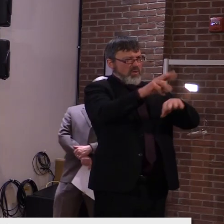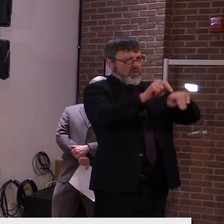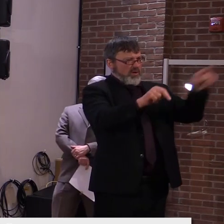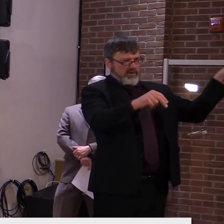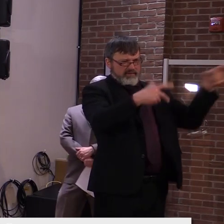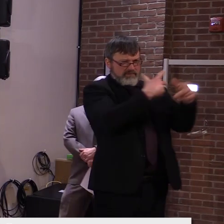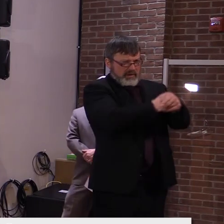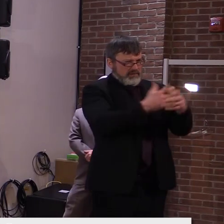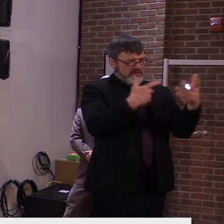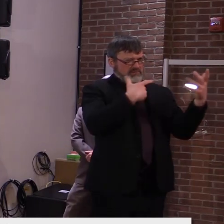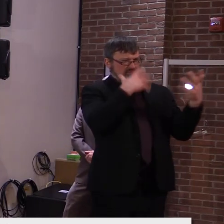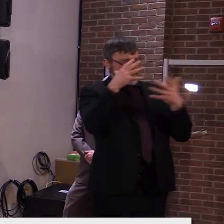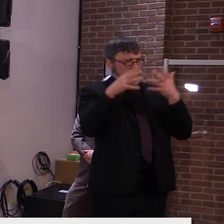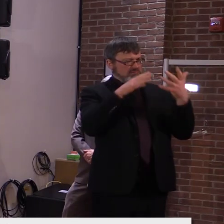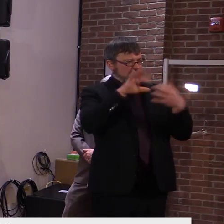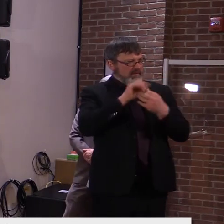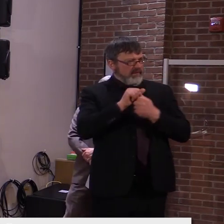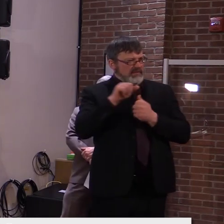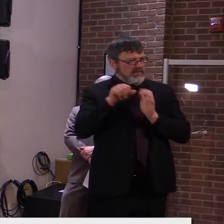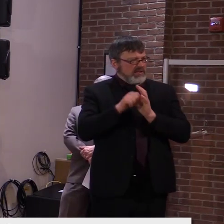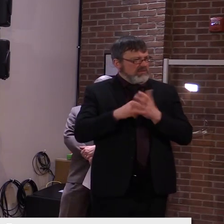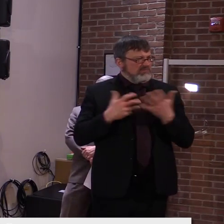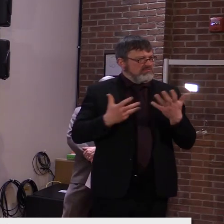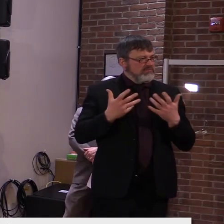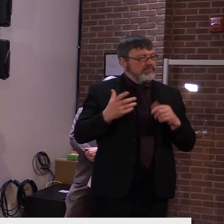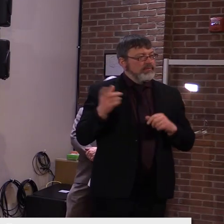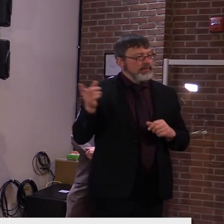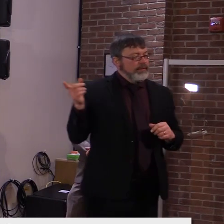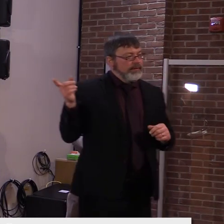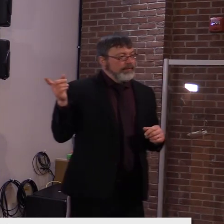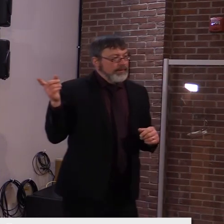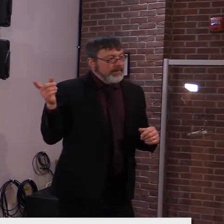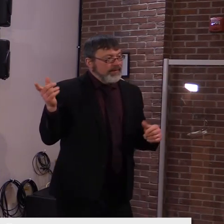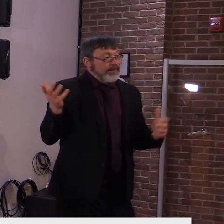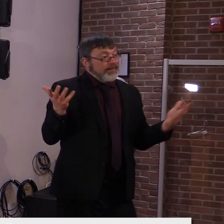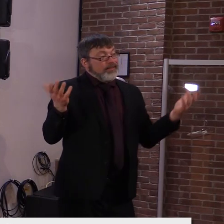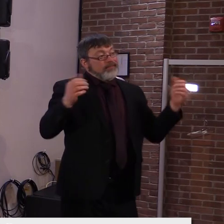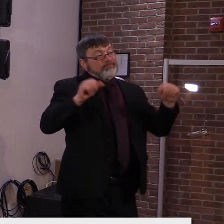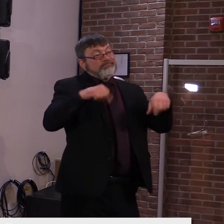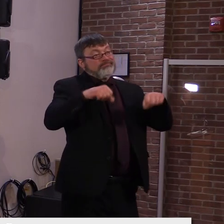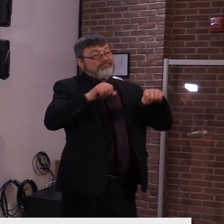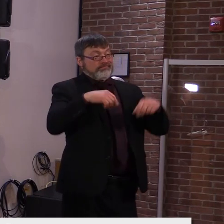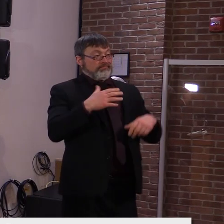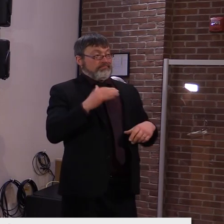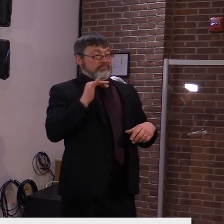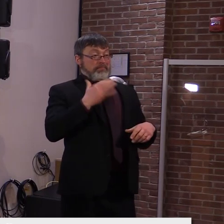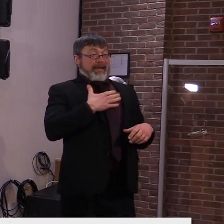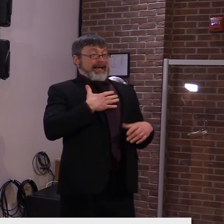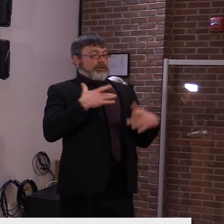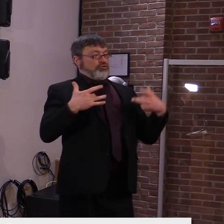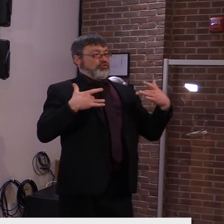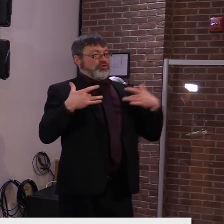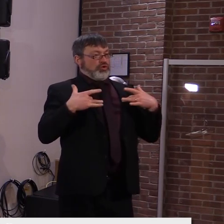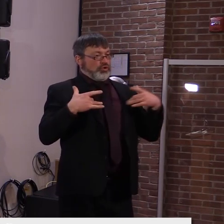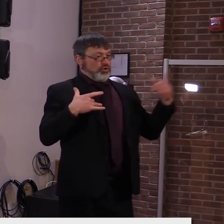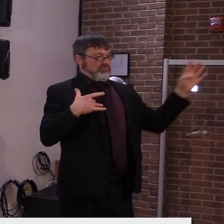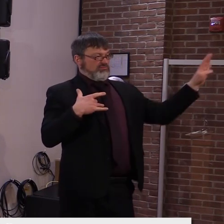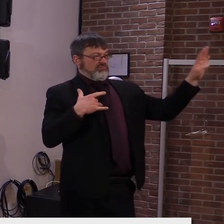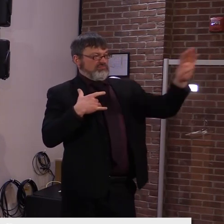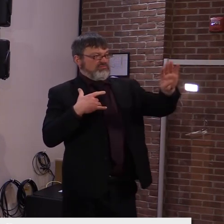got involved and had their own contracts with the pharmacies, it really